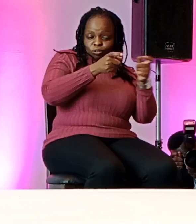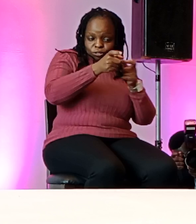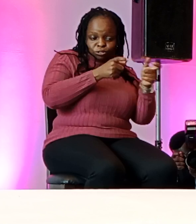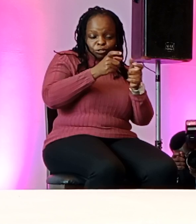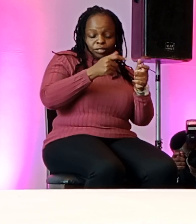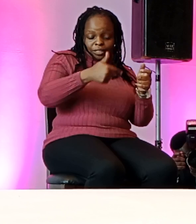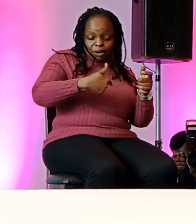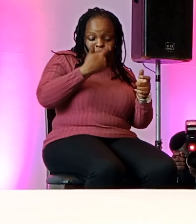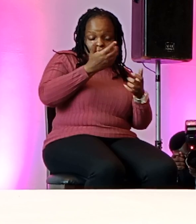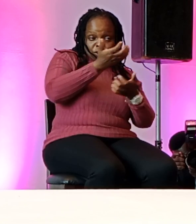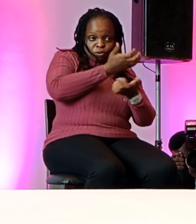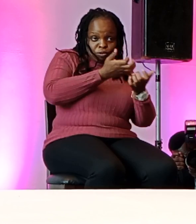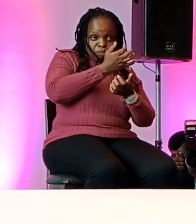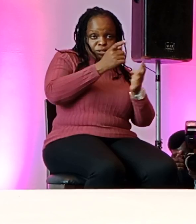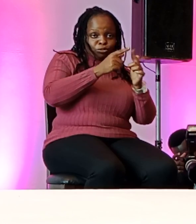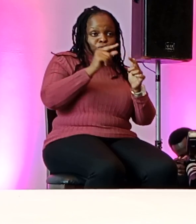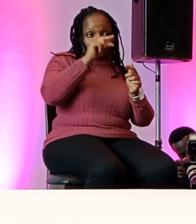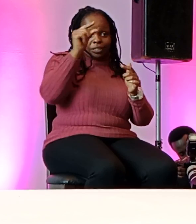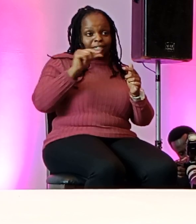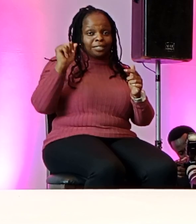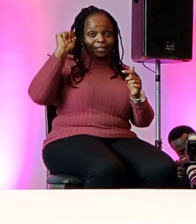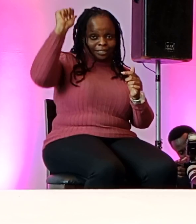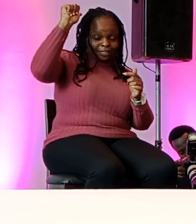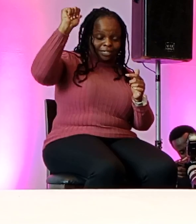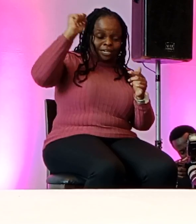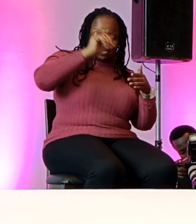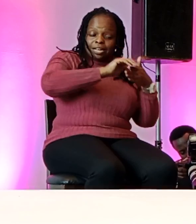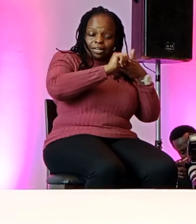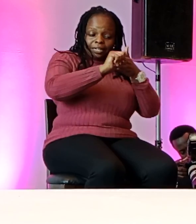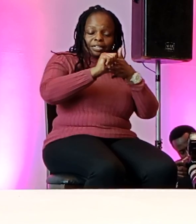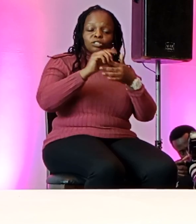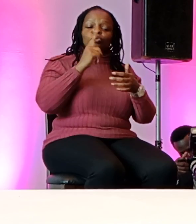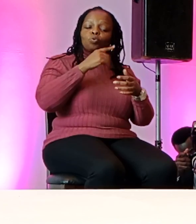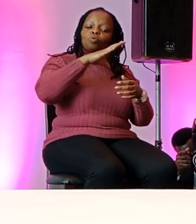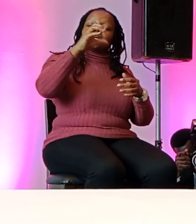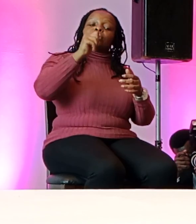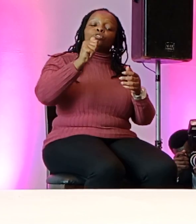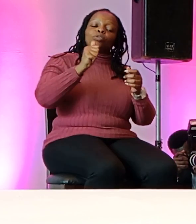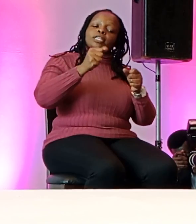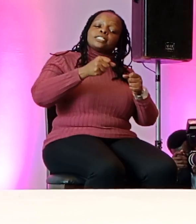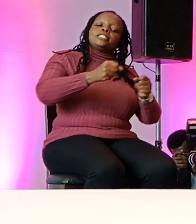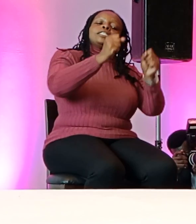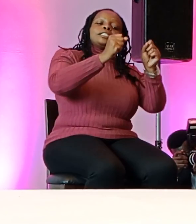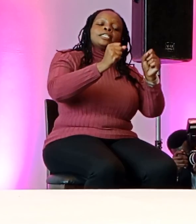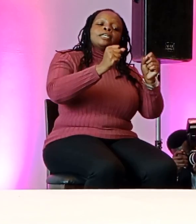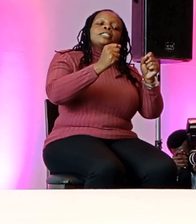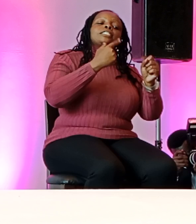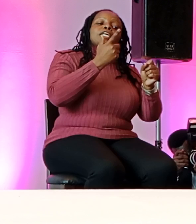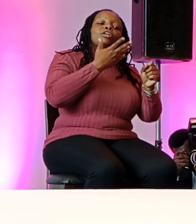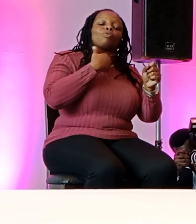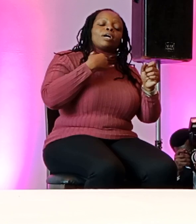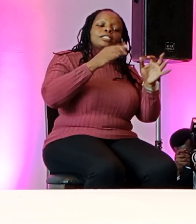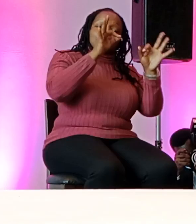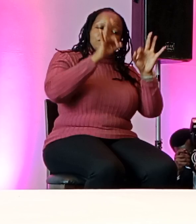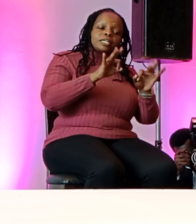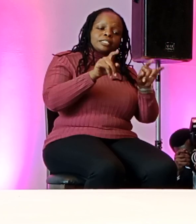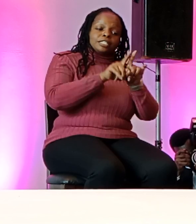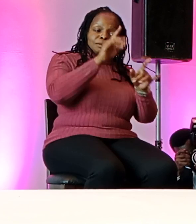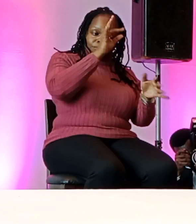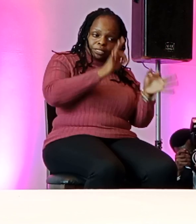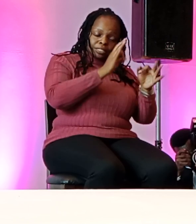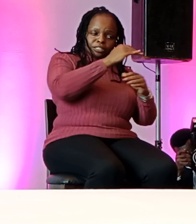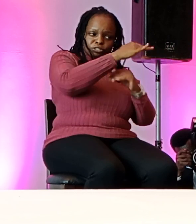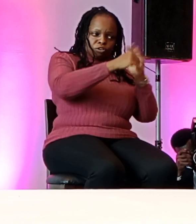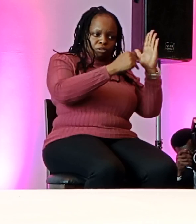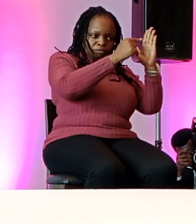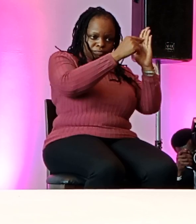economy to the Gen Z leaders who took to the streets demanding accountability and transparency and justice. All